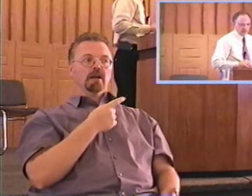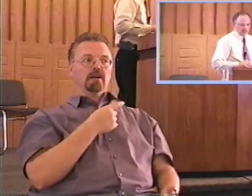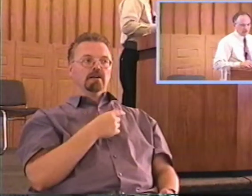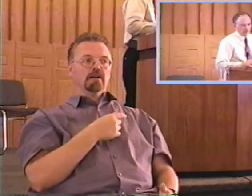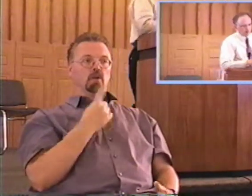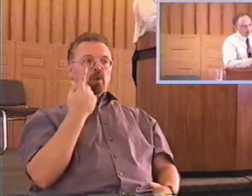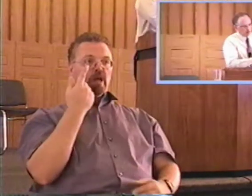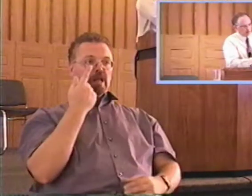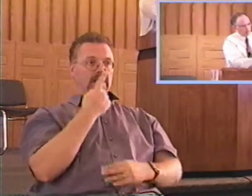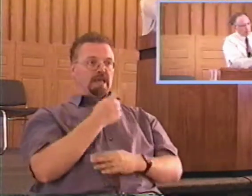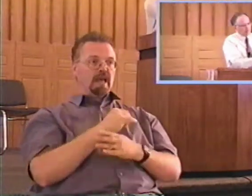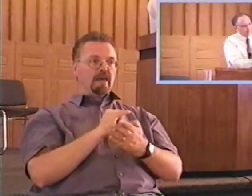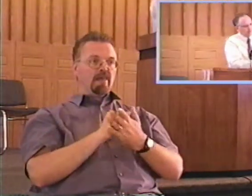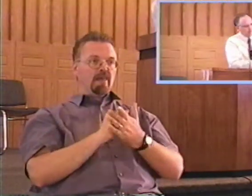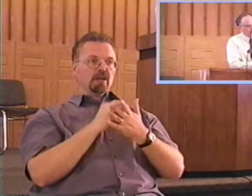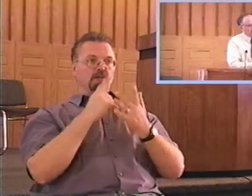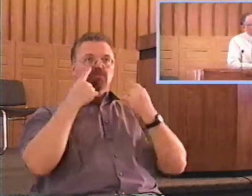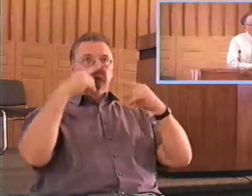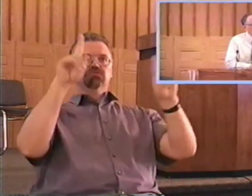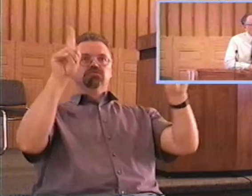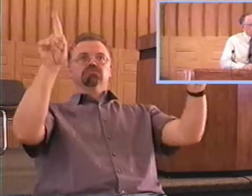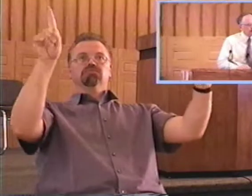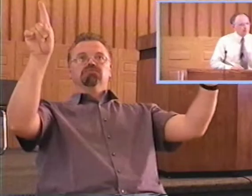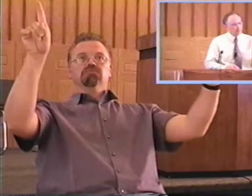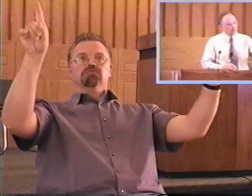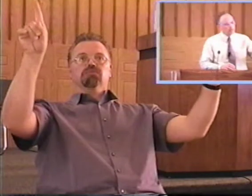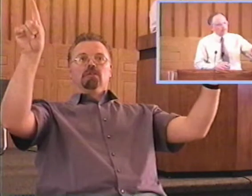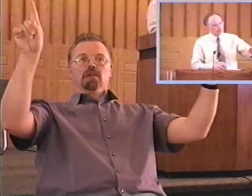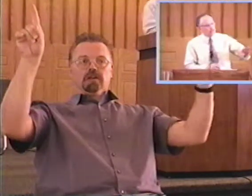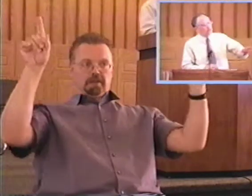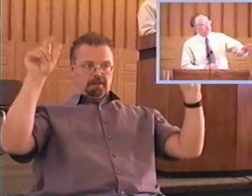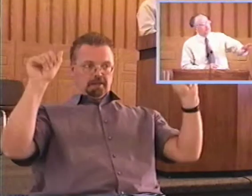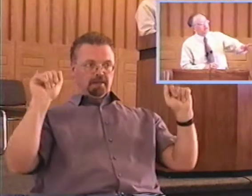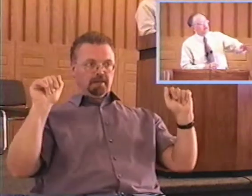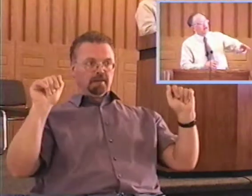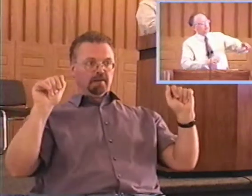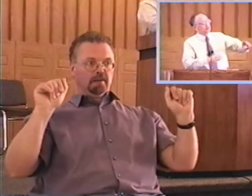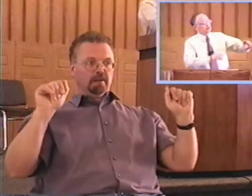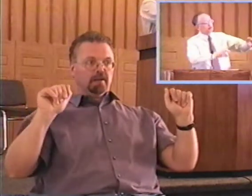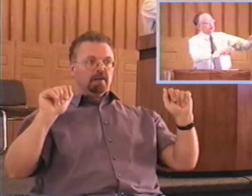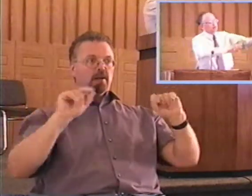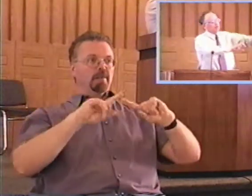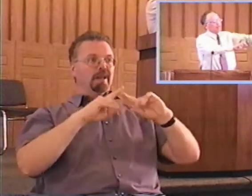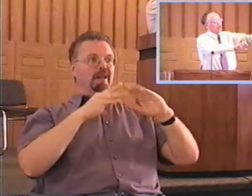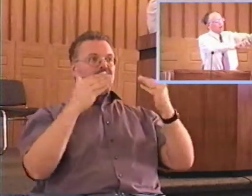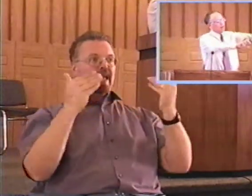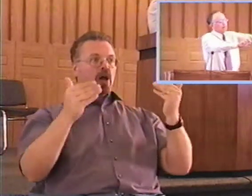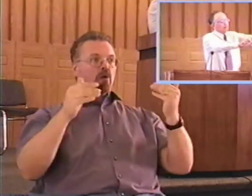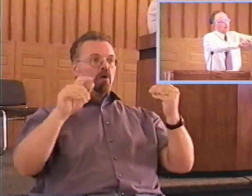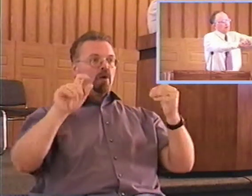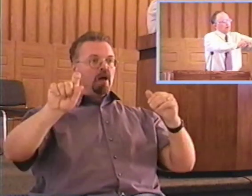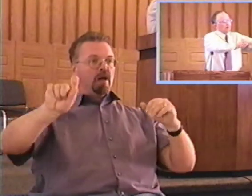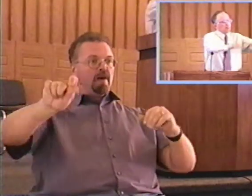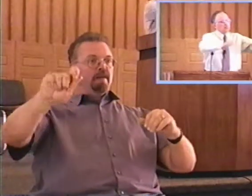one day that's going to be replayed back. Play that back, but I'd like you this time to turn the